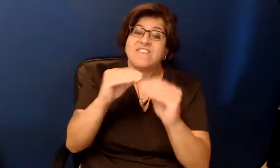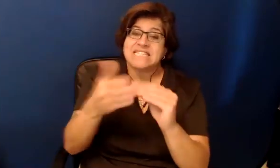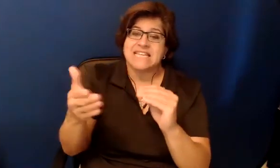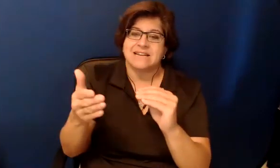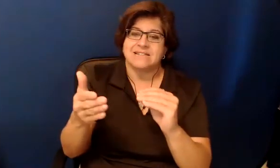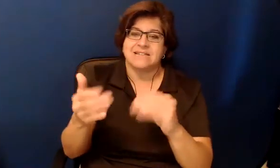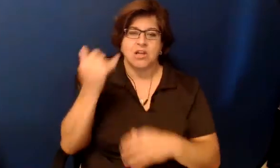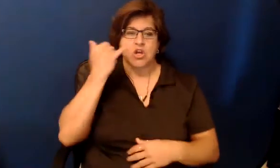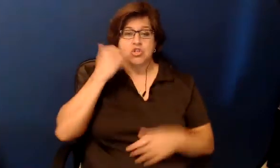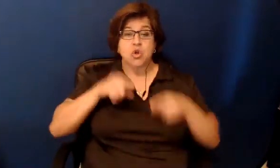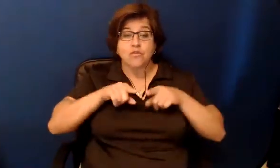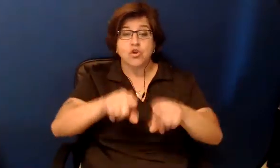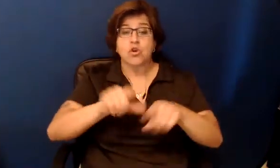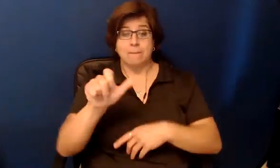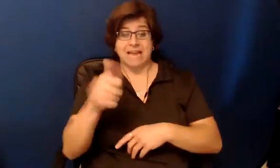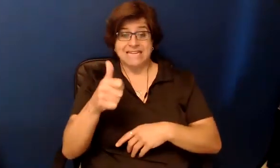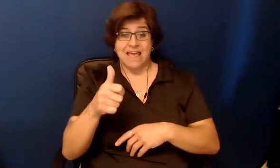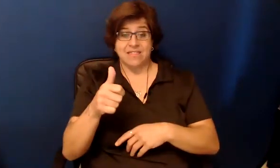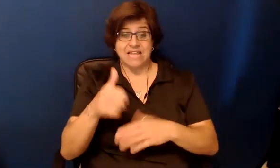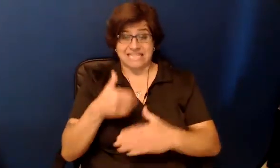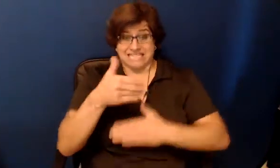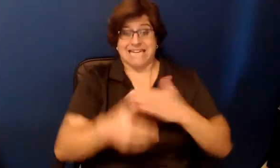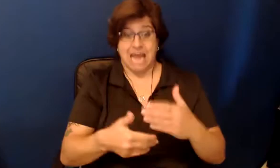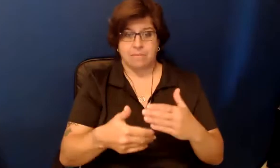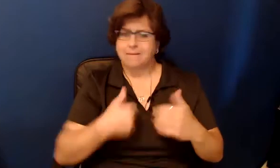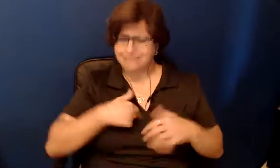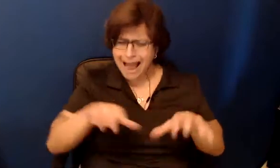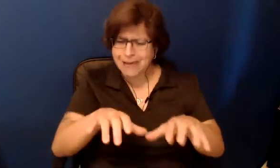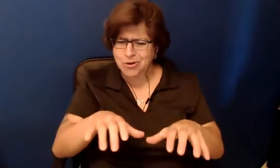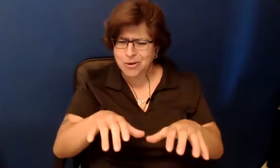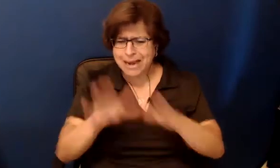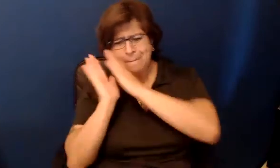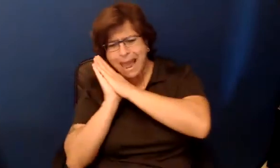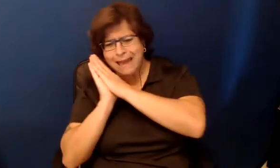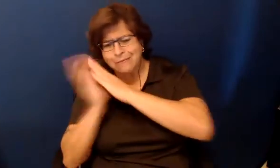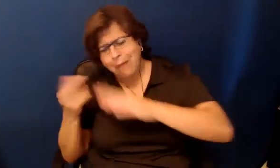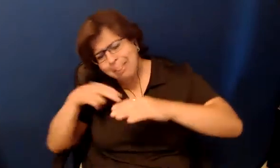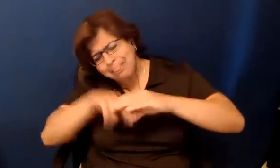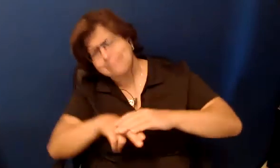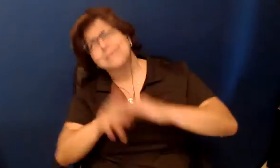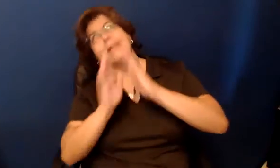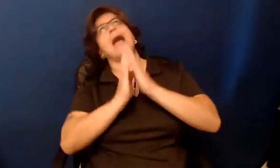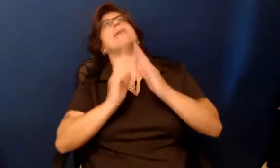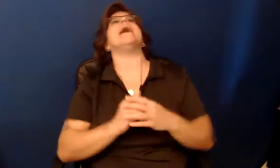taken? And if I got up to that point during my 10th step at night, which I do in bed, by the way, I'm laying down